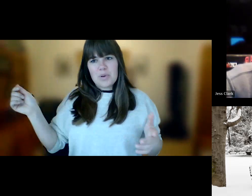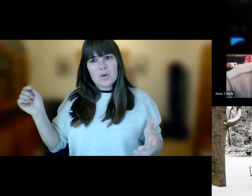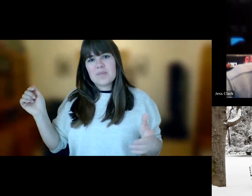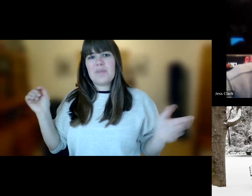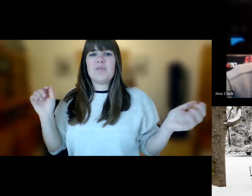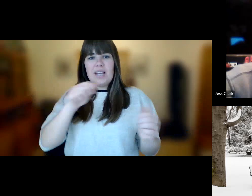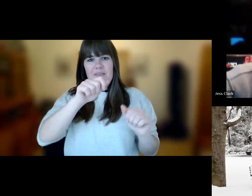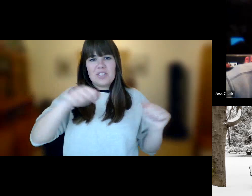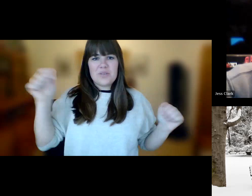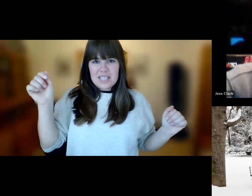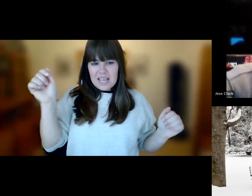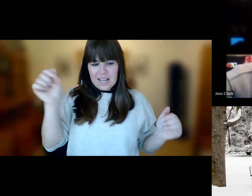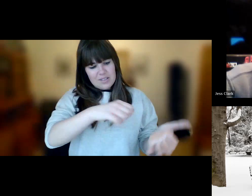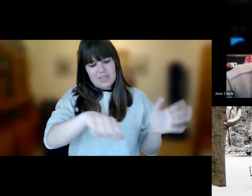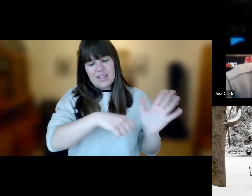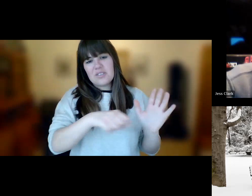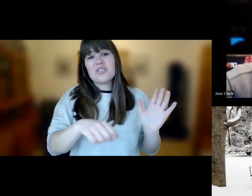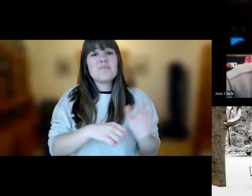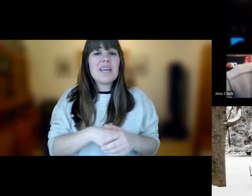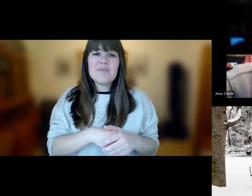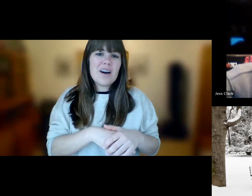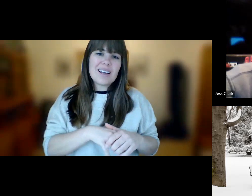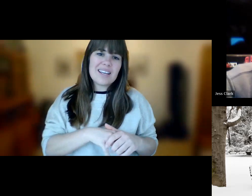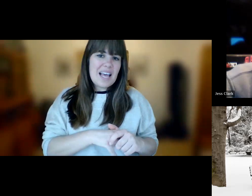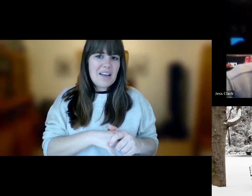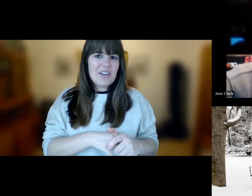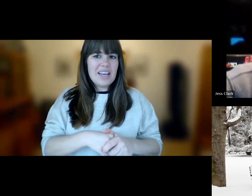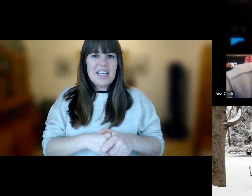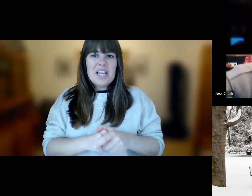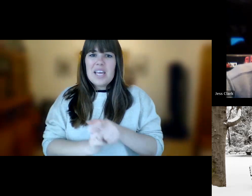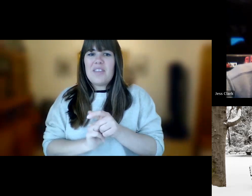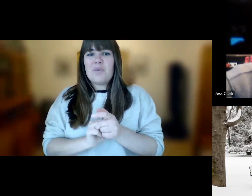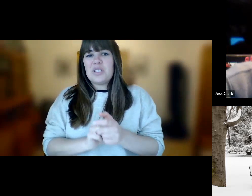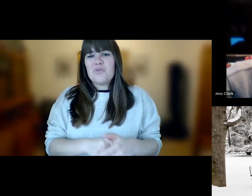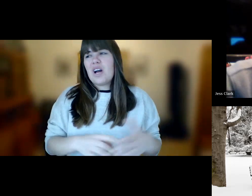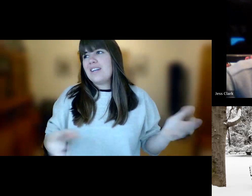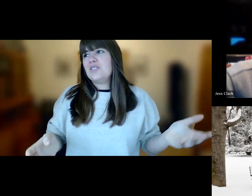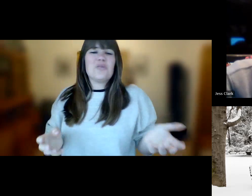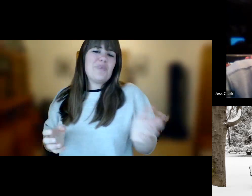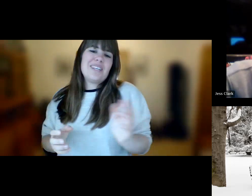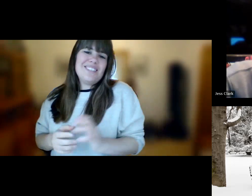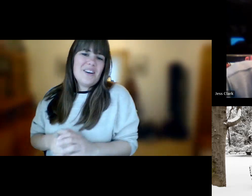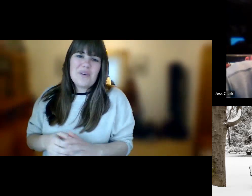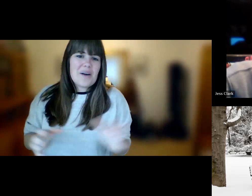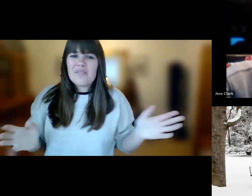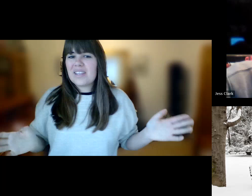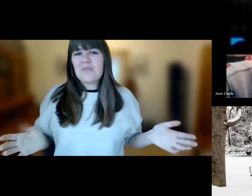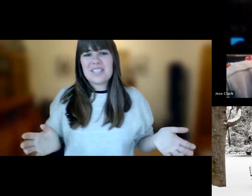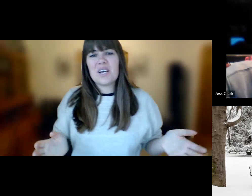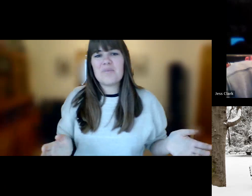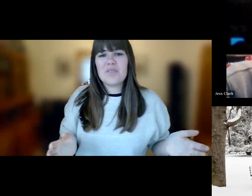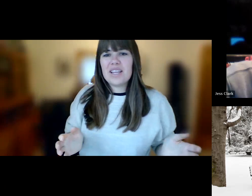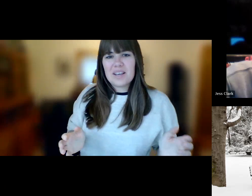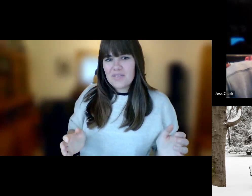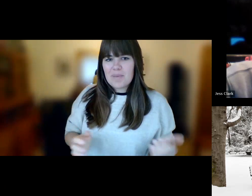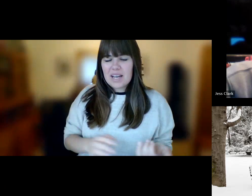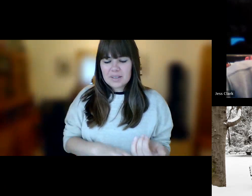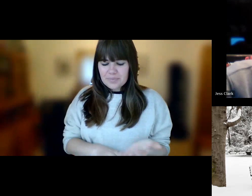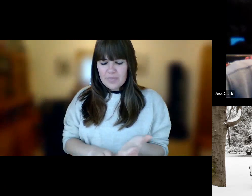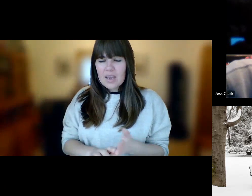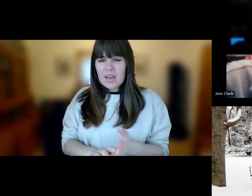a tick box. People don't have to do a tick. They can just make a mark in the area. If they want to write and draw a picture, however they want to kind of provide